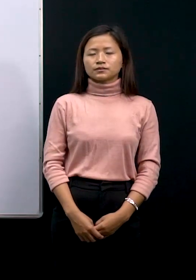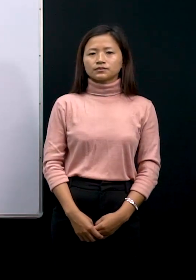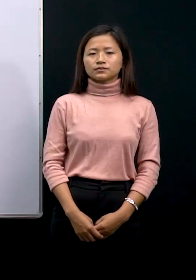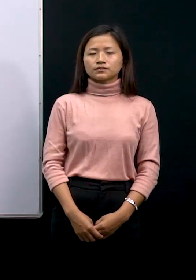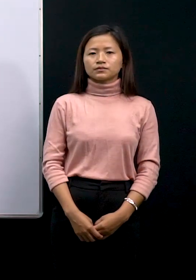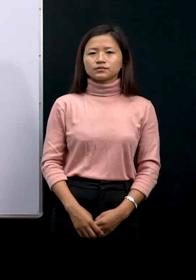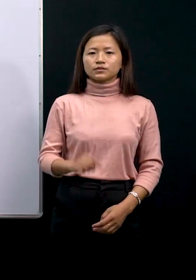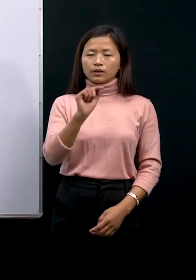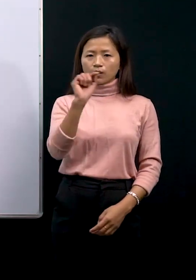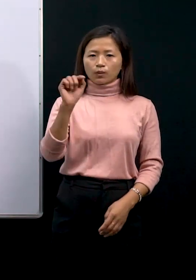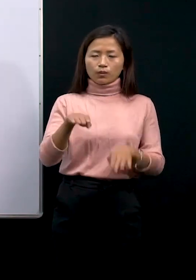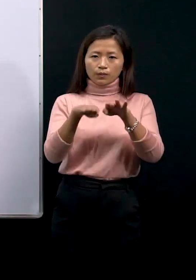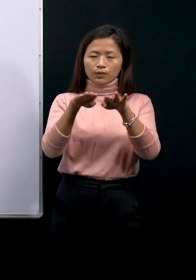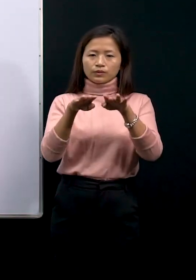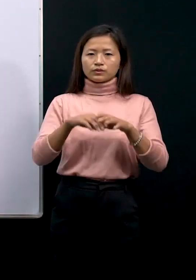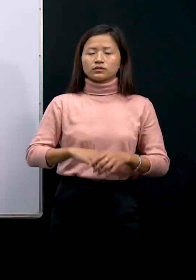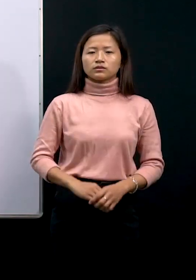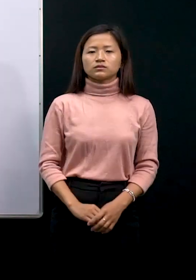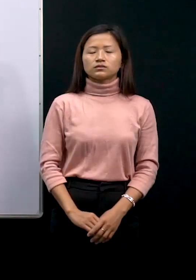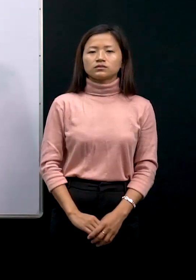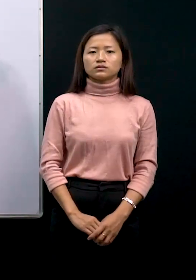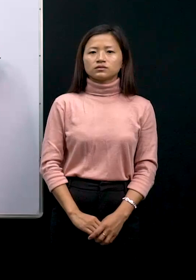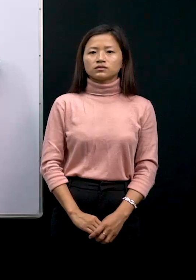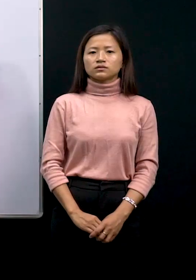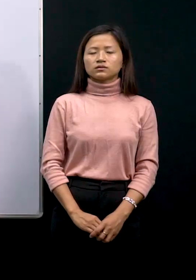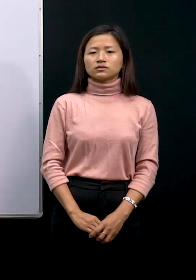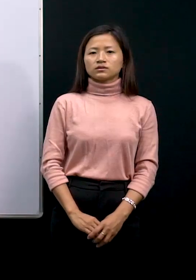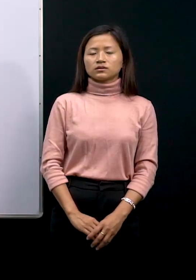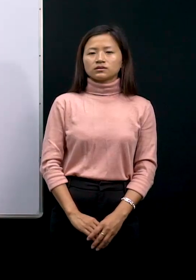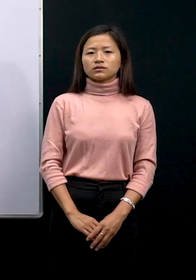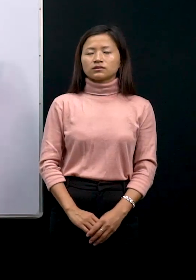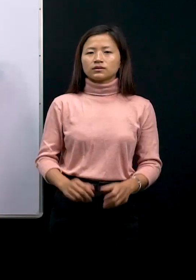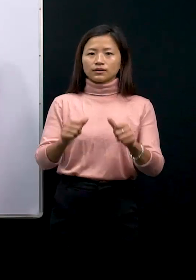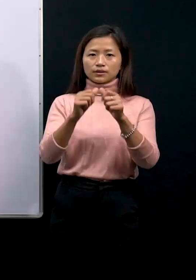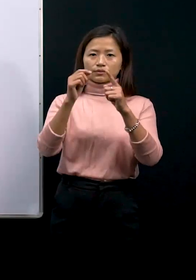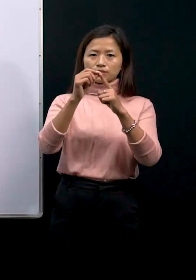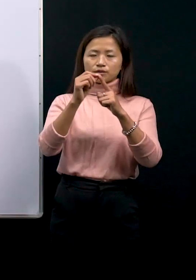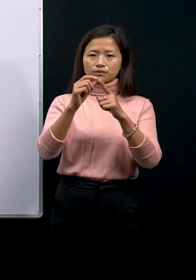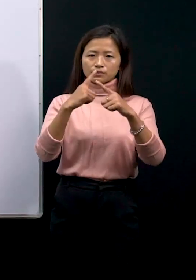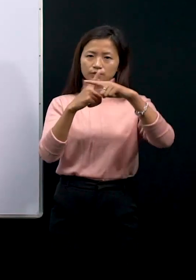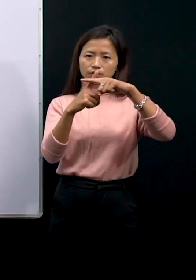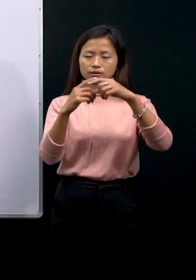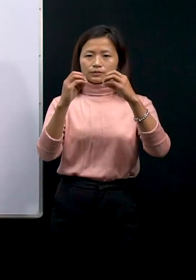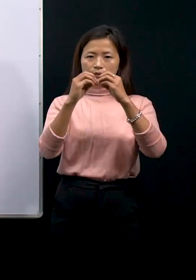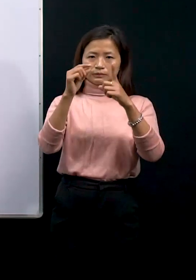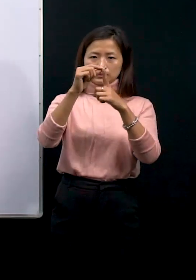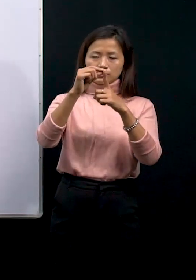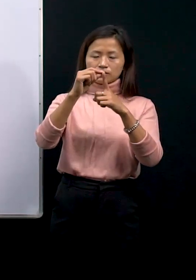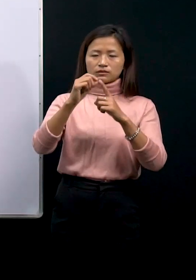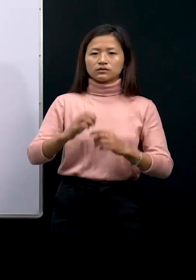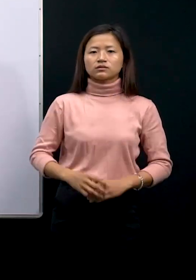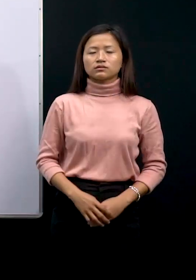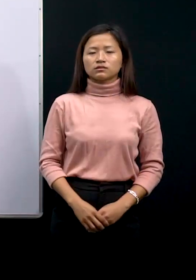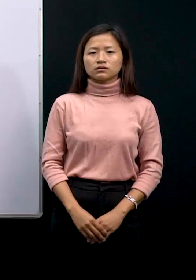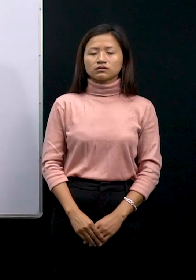Code AB equal, AB is equal what? This full AB is equal to AP plus BP. AP